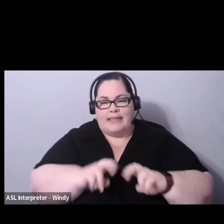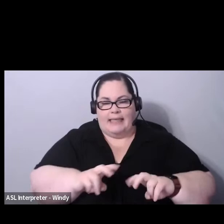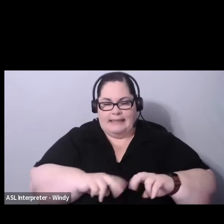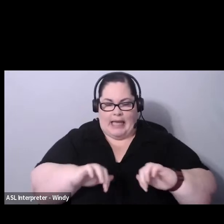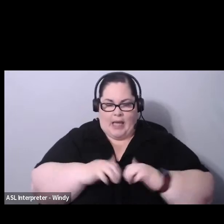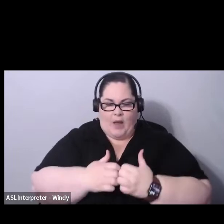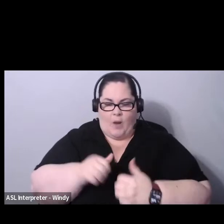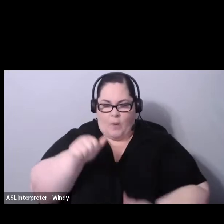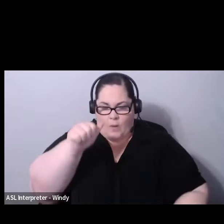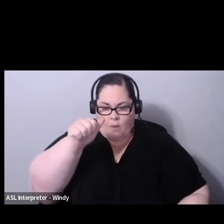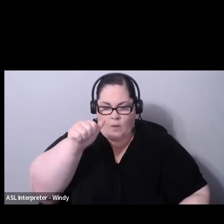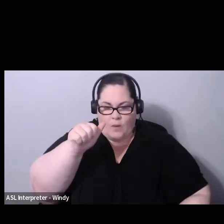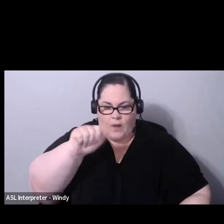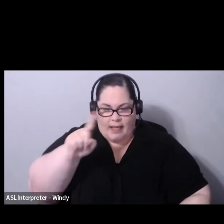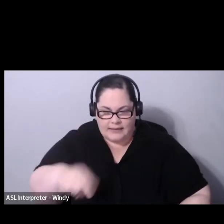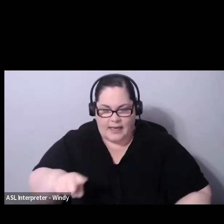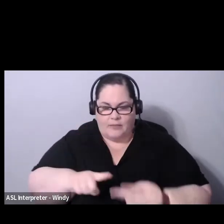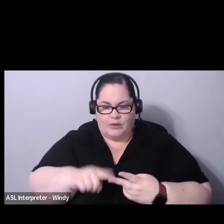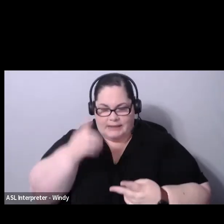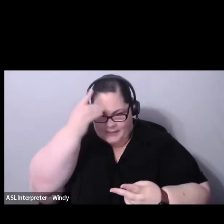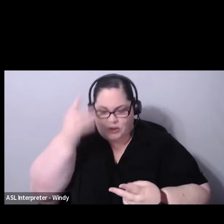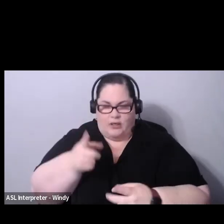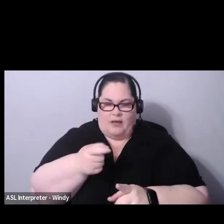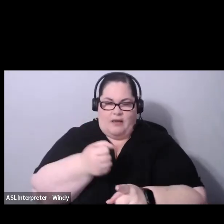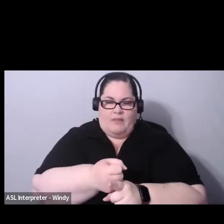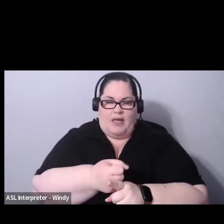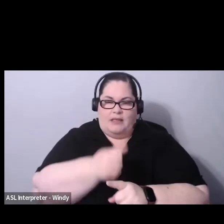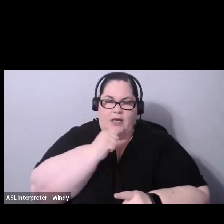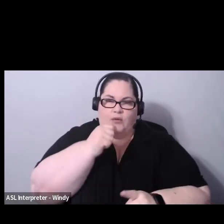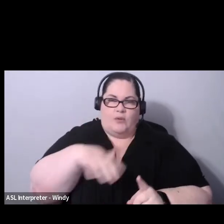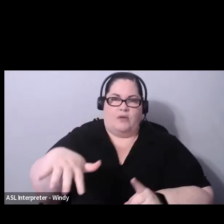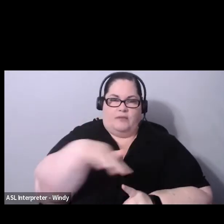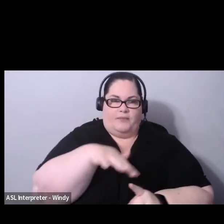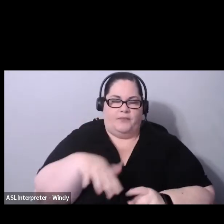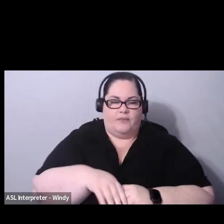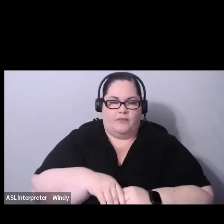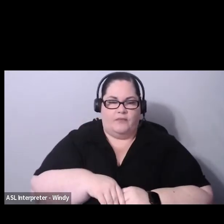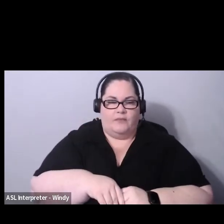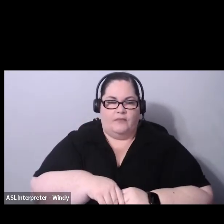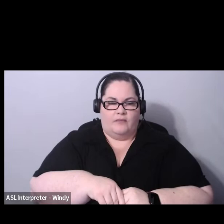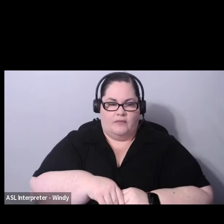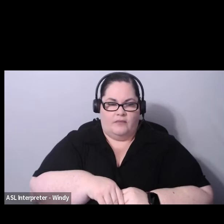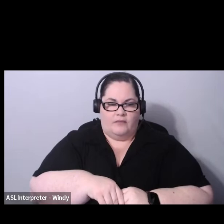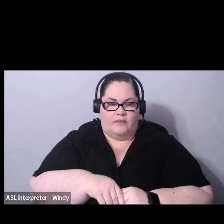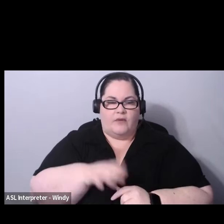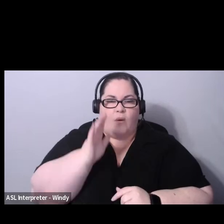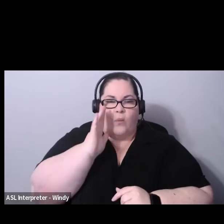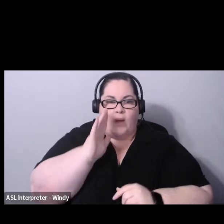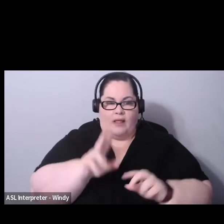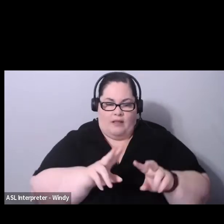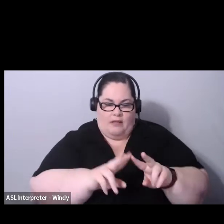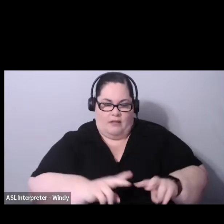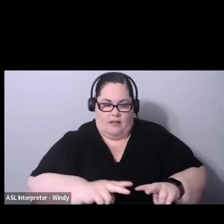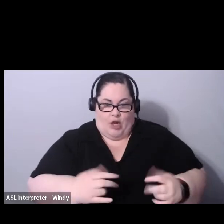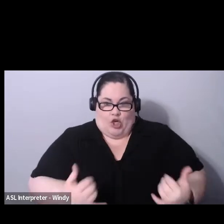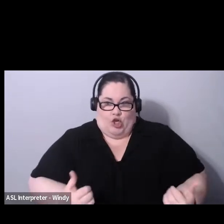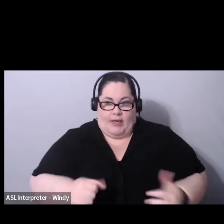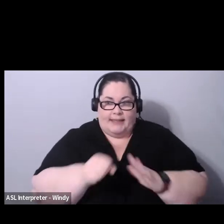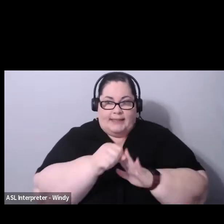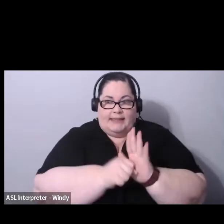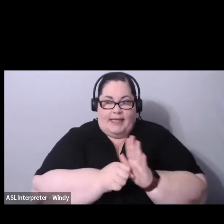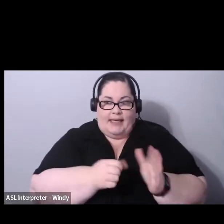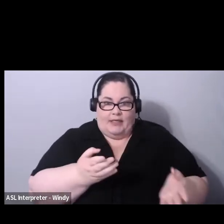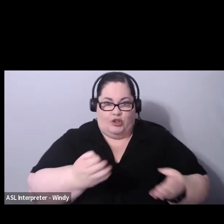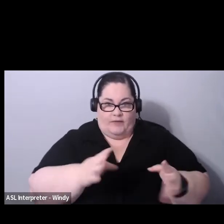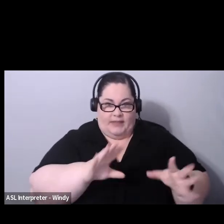Alzheimer's disease and dementia on Arizona, assess the existing state services that address the